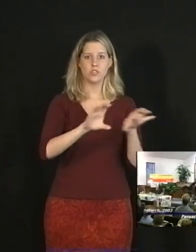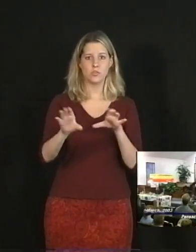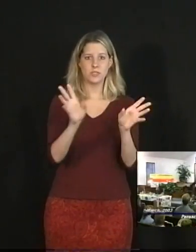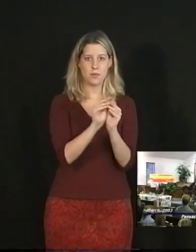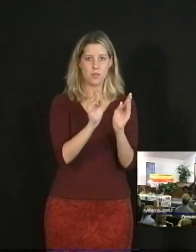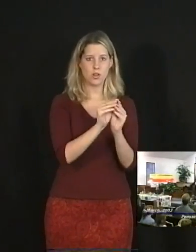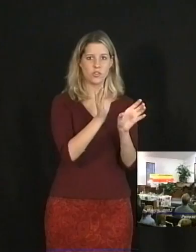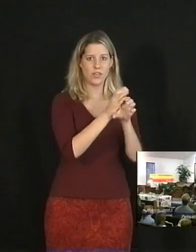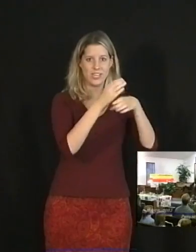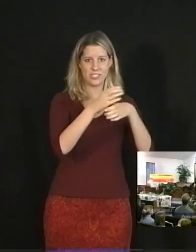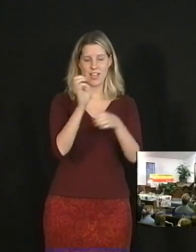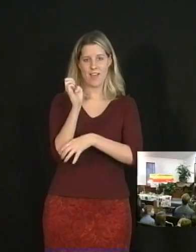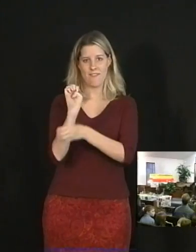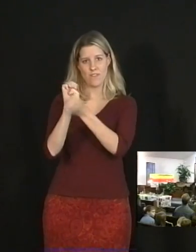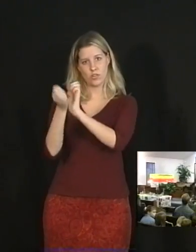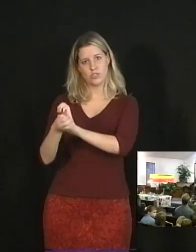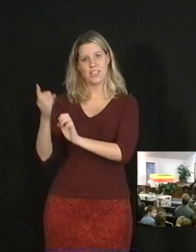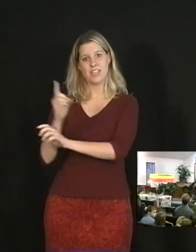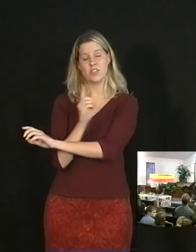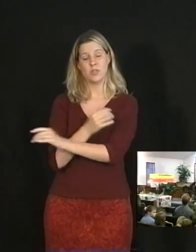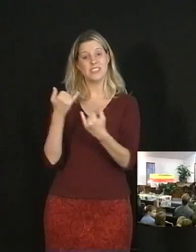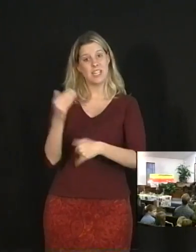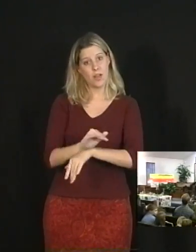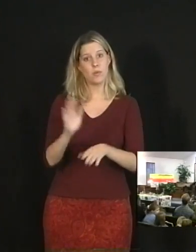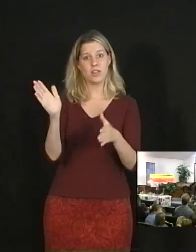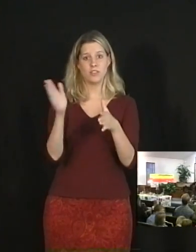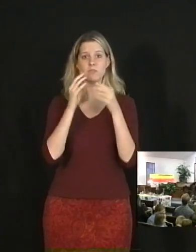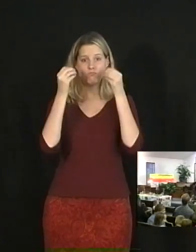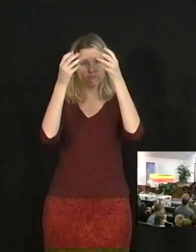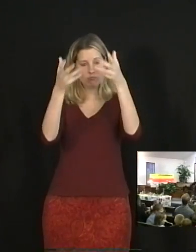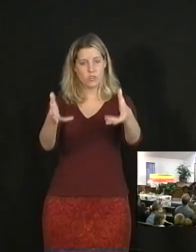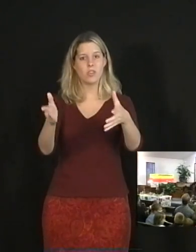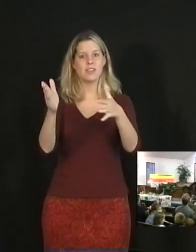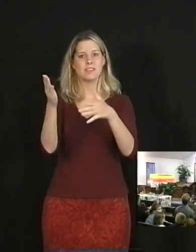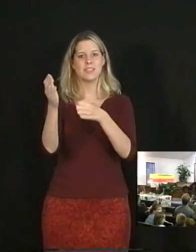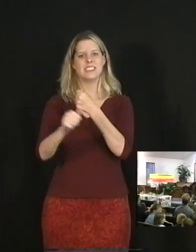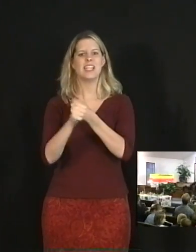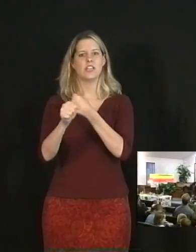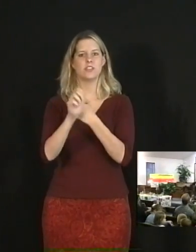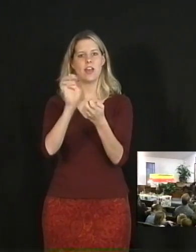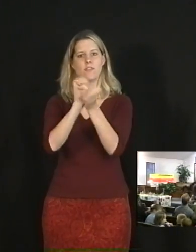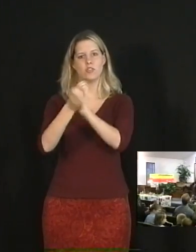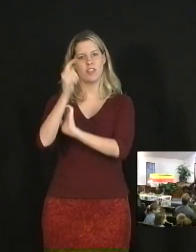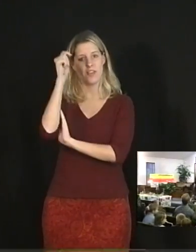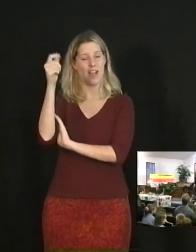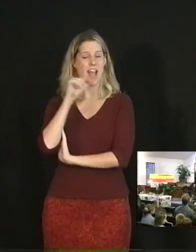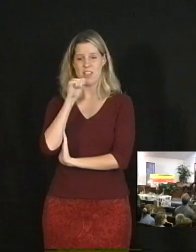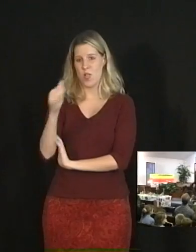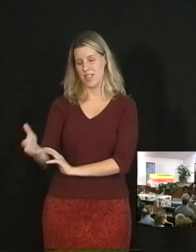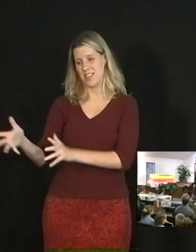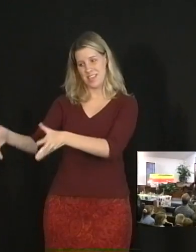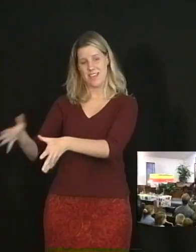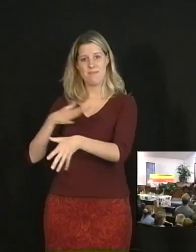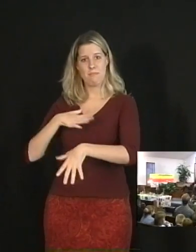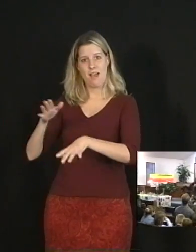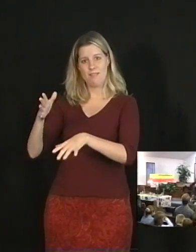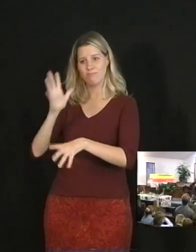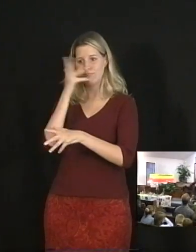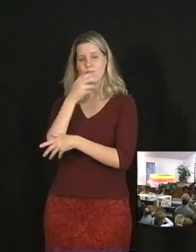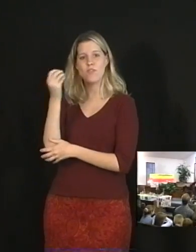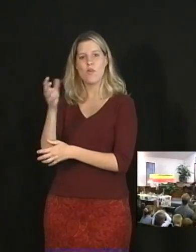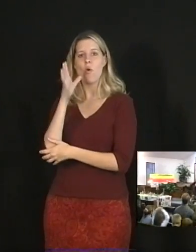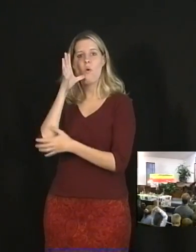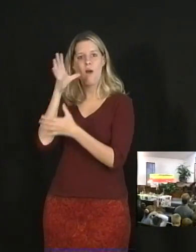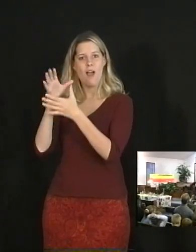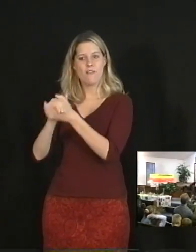dinosaurs. And tonight we're going to share with you some of the dangers of this evolution theory. I don't leave my gorgeous wife and travel every week of the year